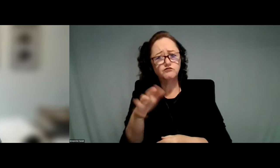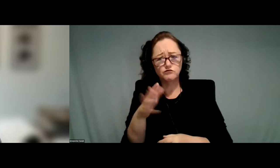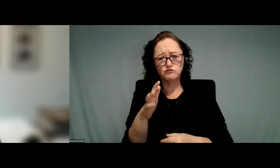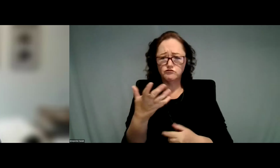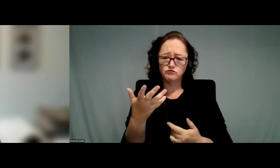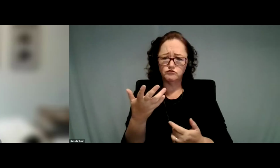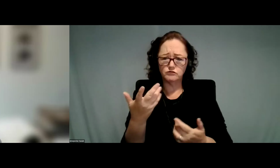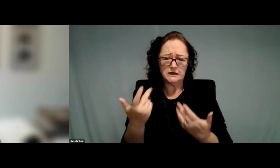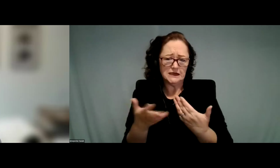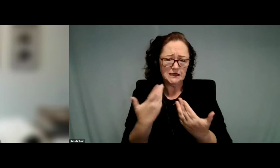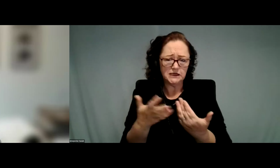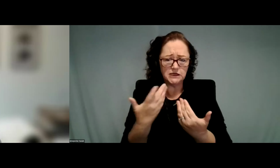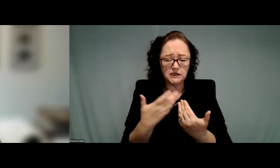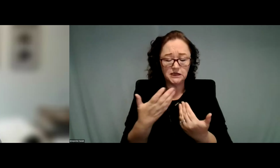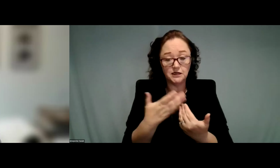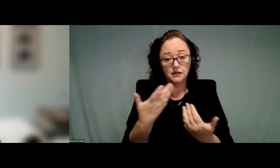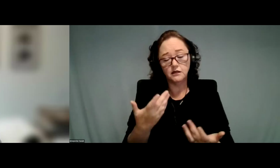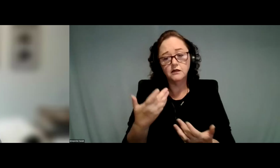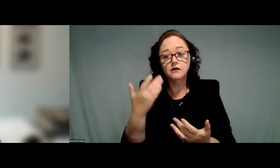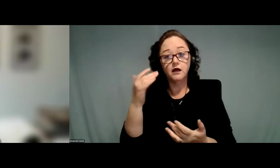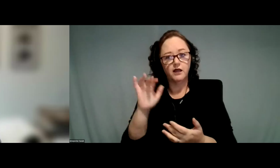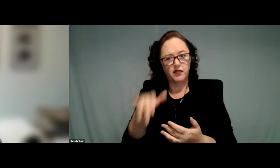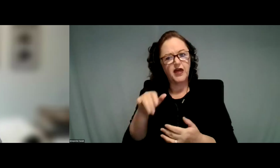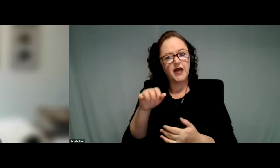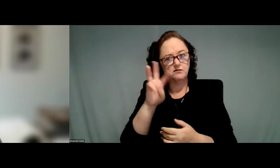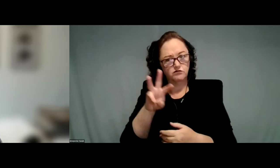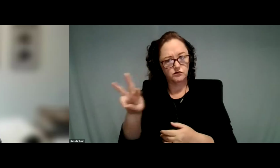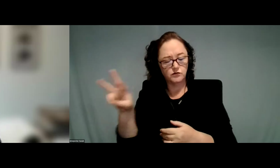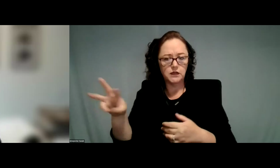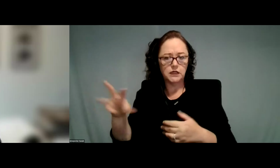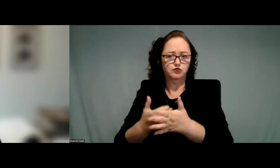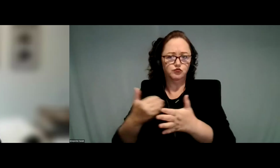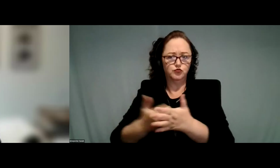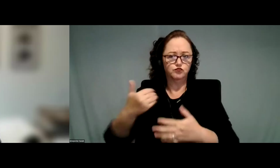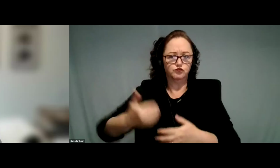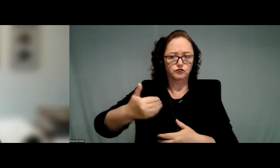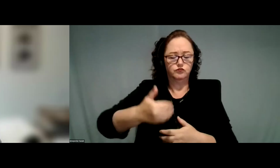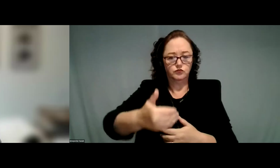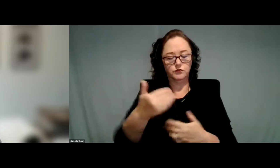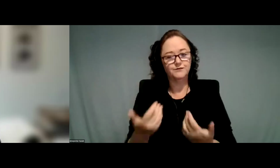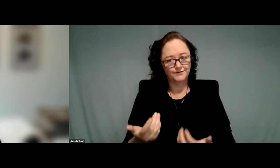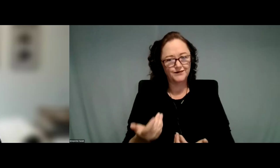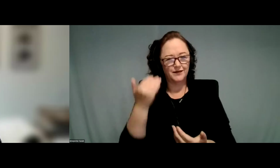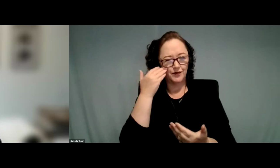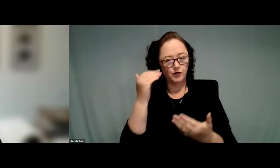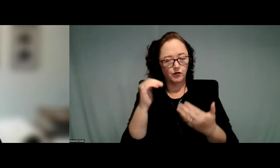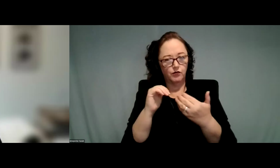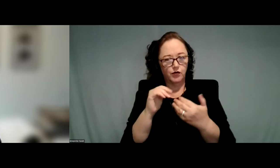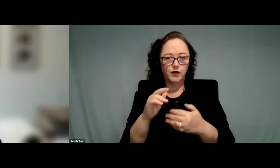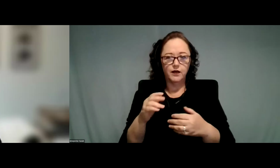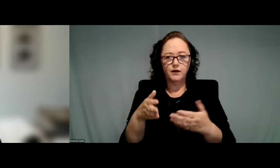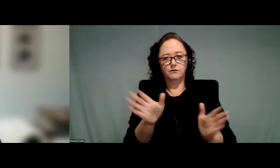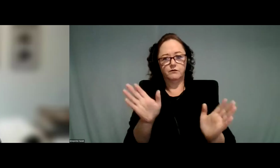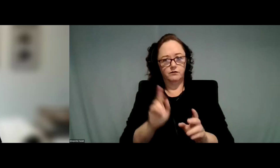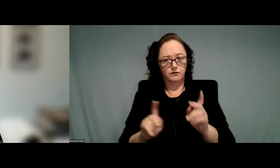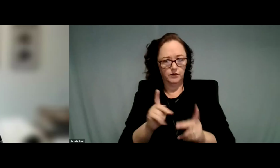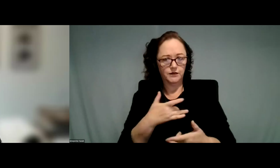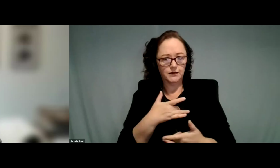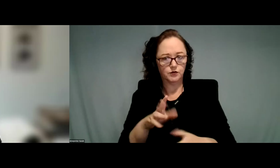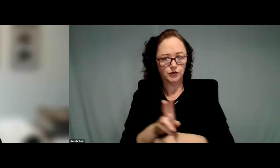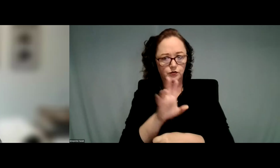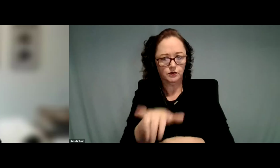government website. They update it regularly. They understand this is the way they generally speak to the public. And so, you know, once